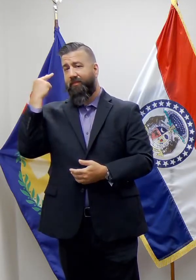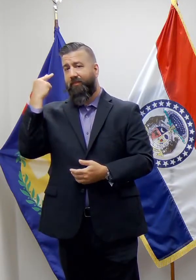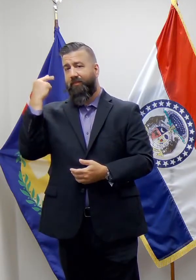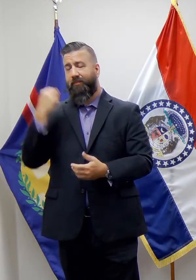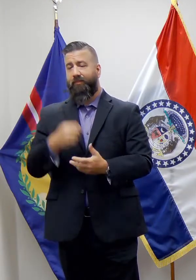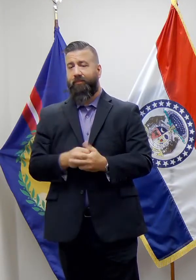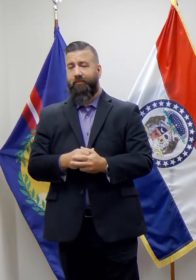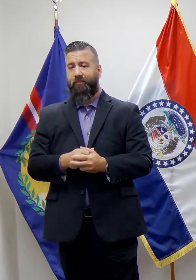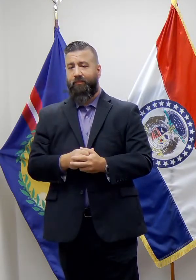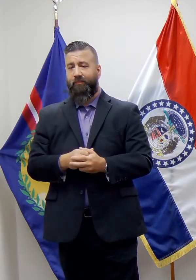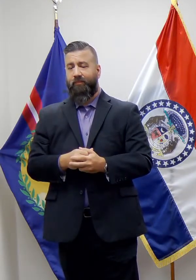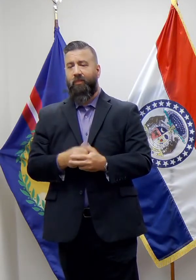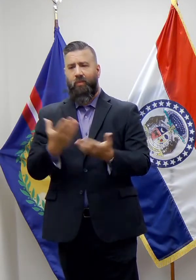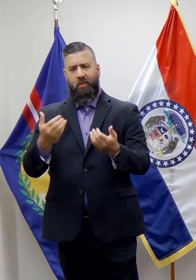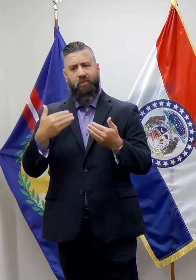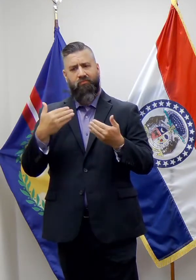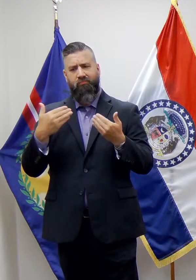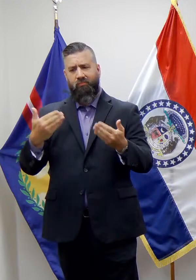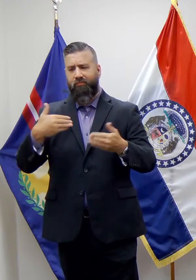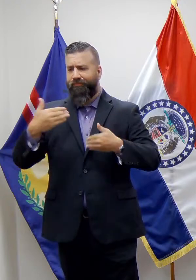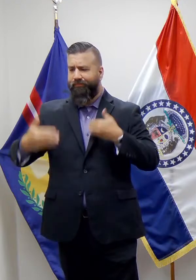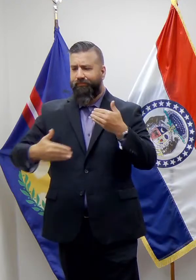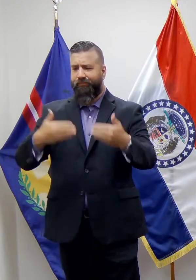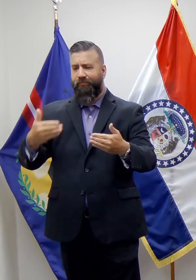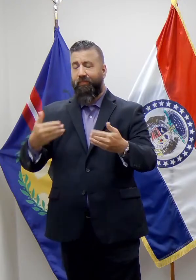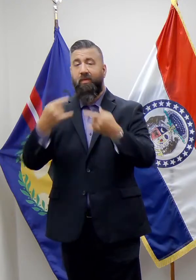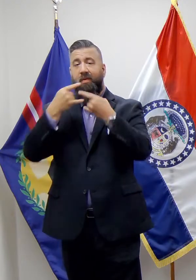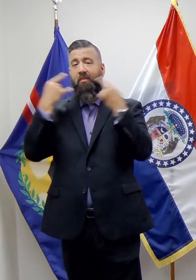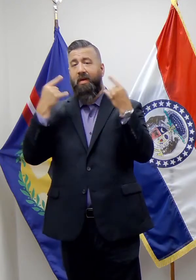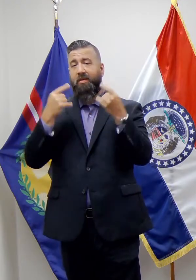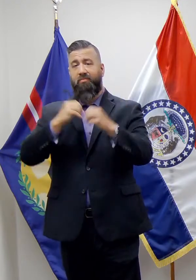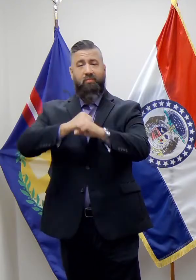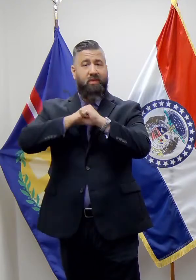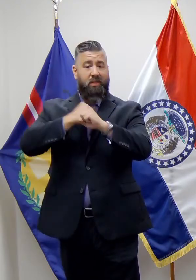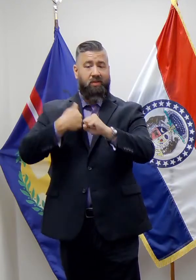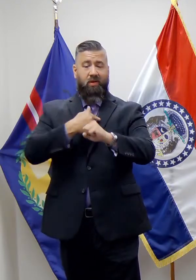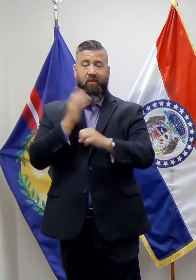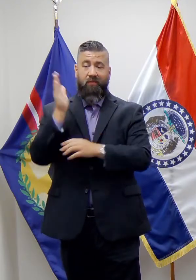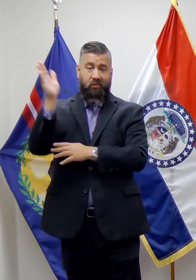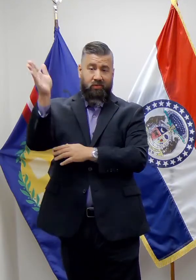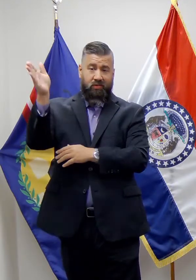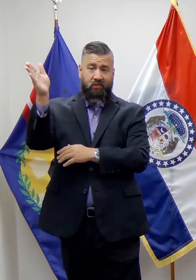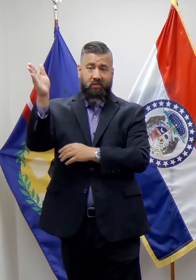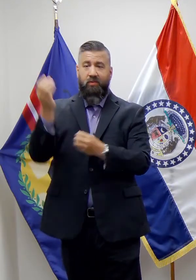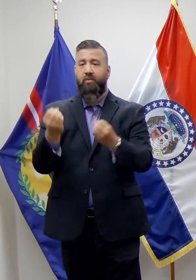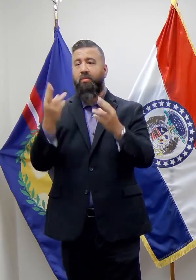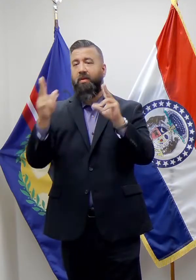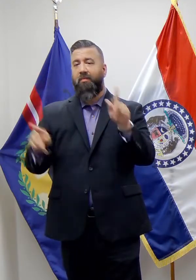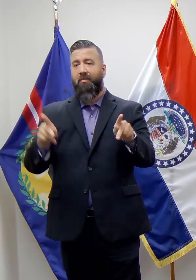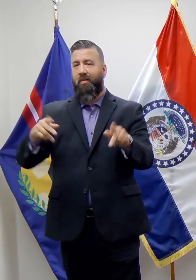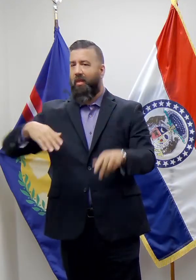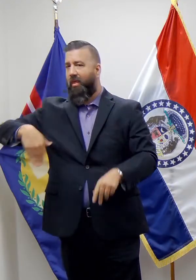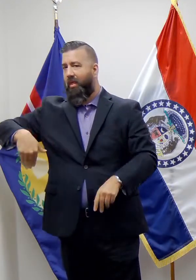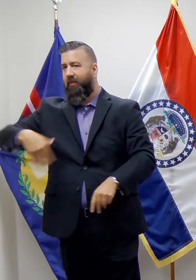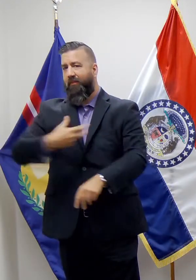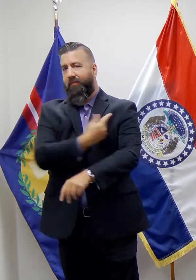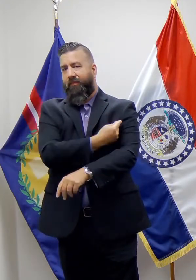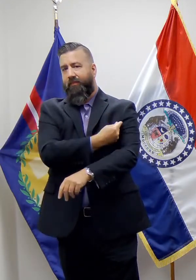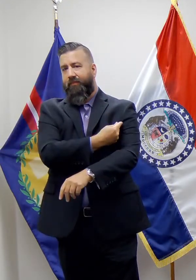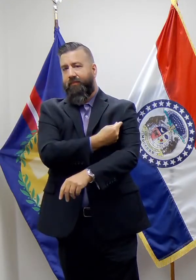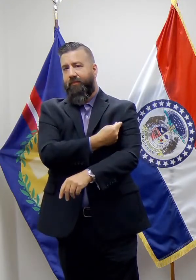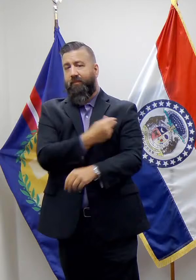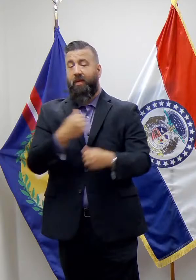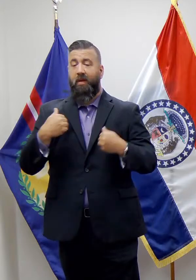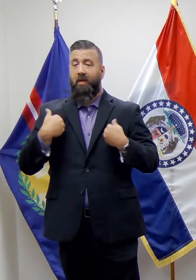way of that moving forward. Wearing a mask protects our future. Too many people remain unvaccinated, and our